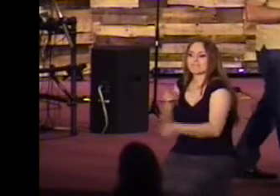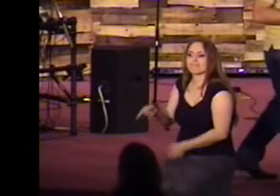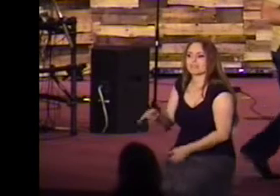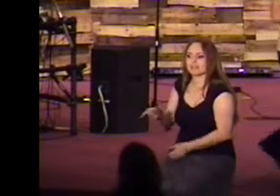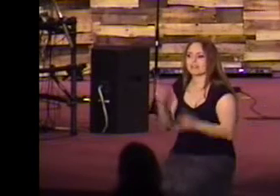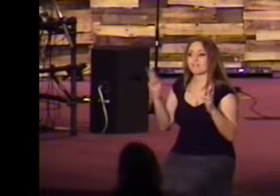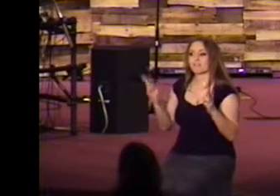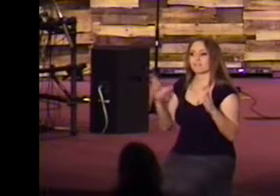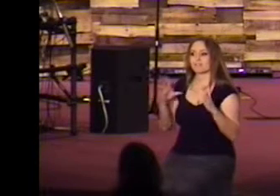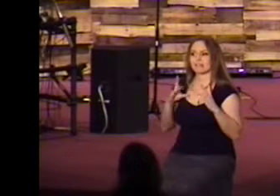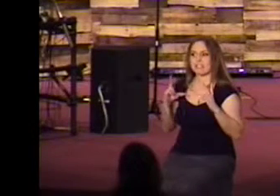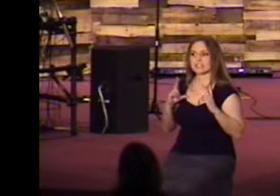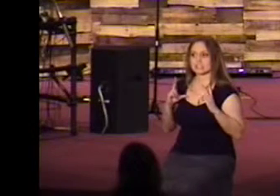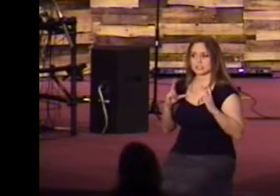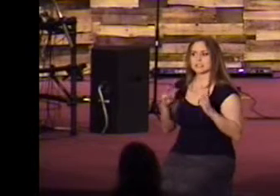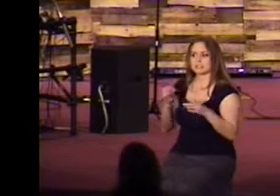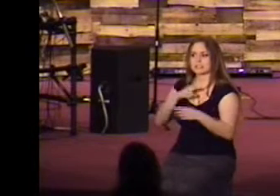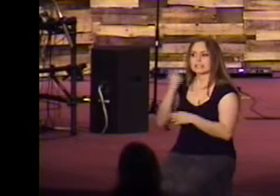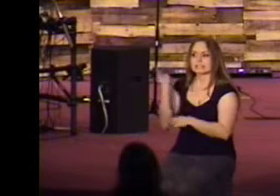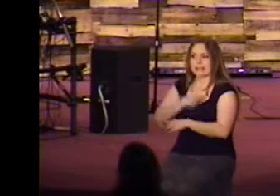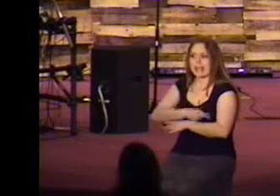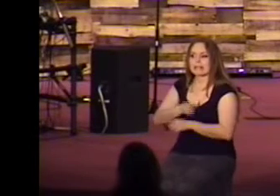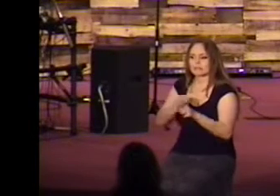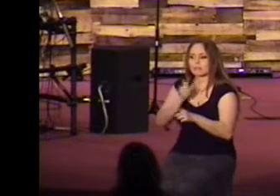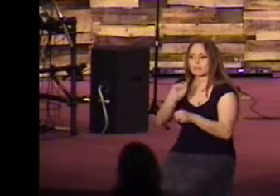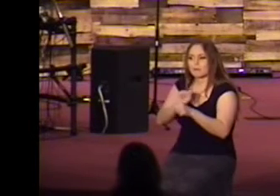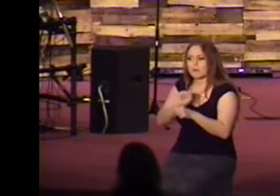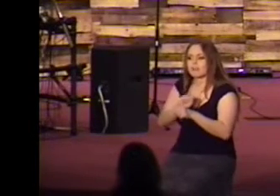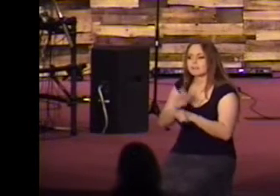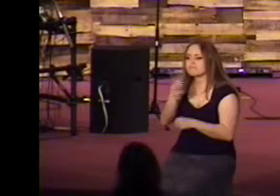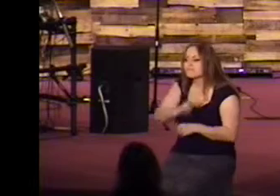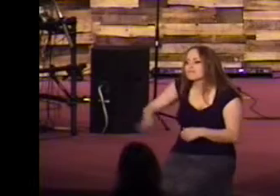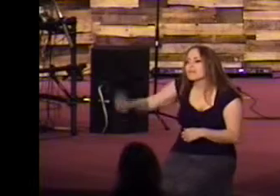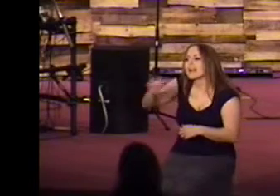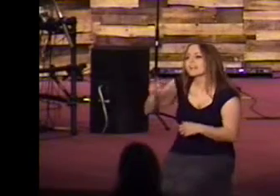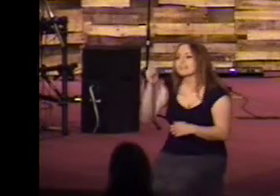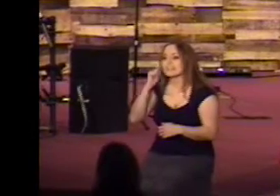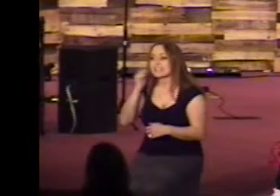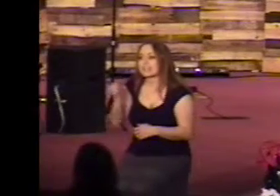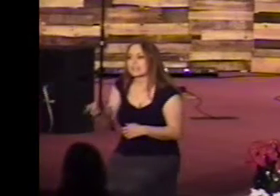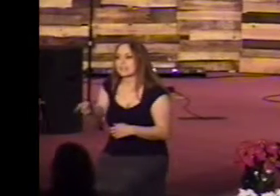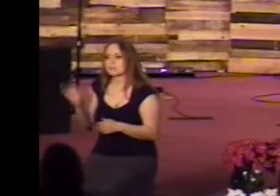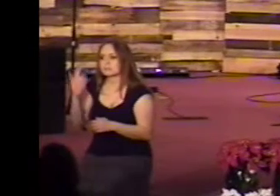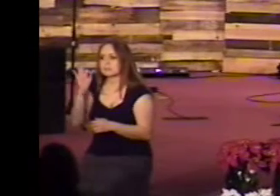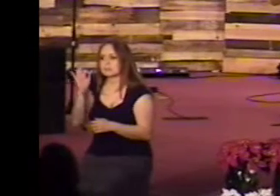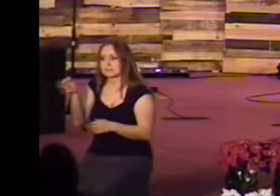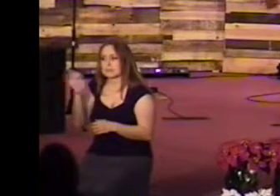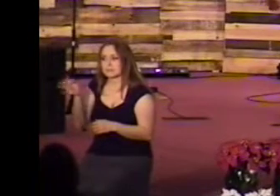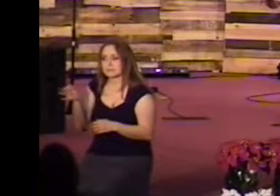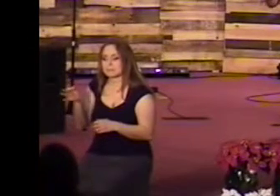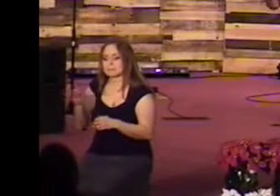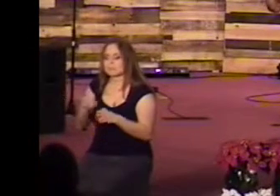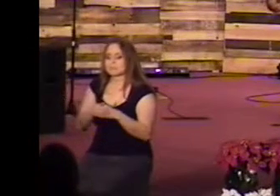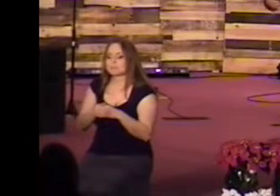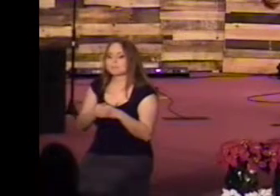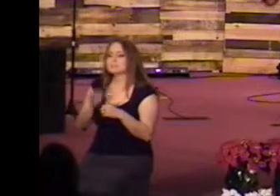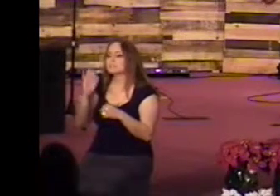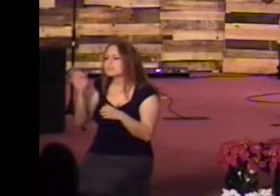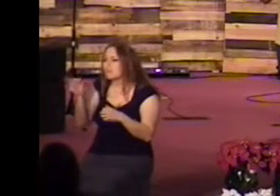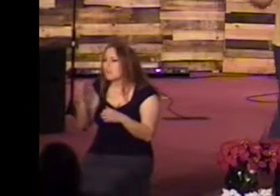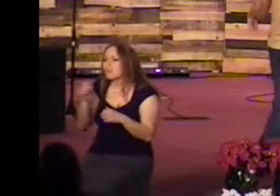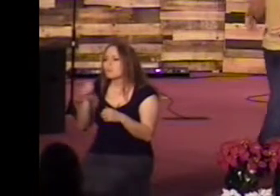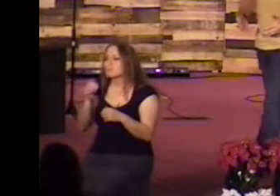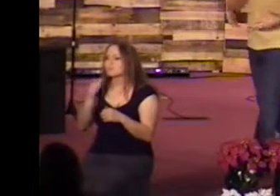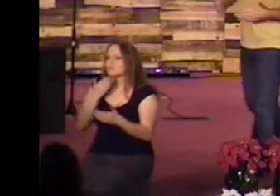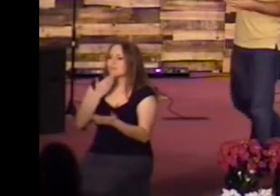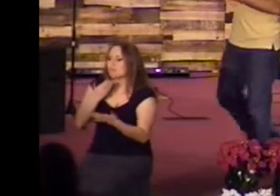work just to hear him speak. We'd be leaving and traveling anywhere we could to hear this guy speak. because he spoke so well and he spoke